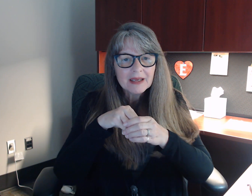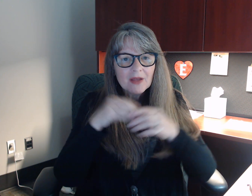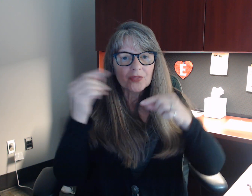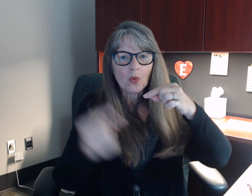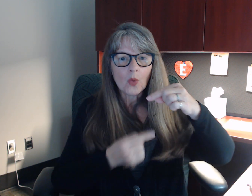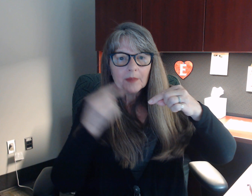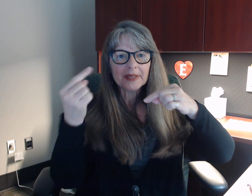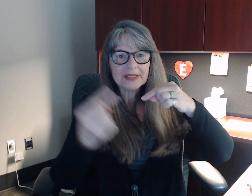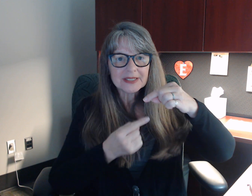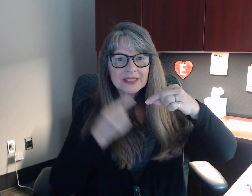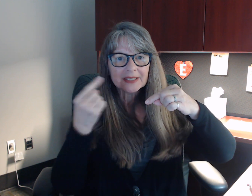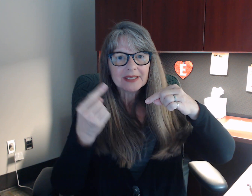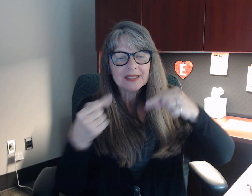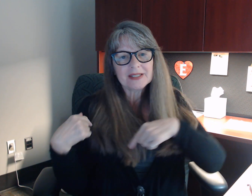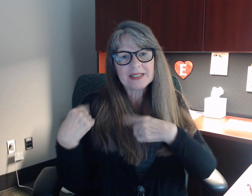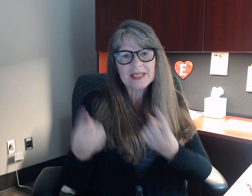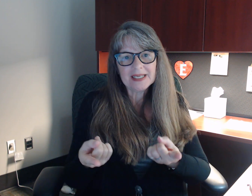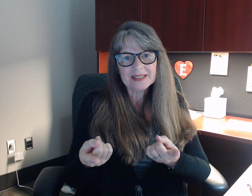the orbit since